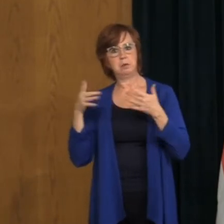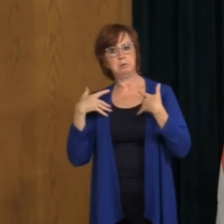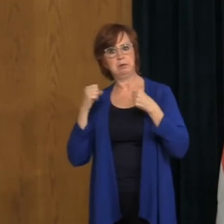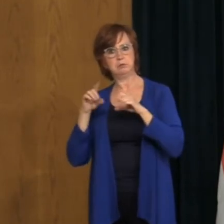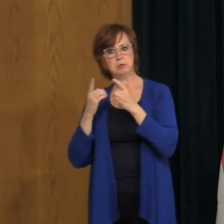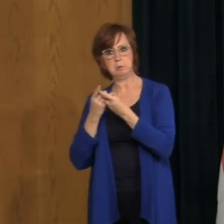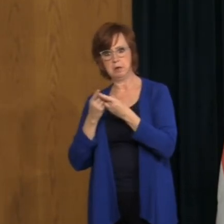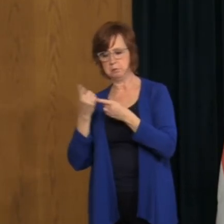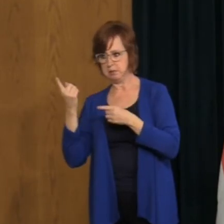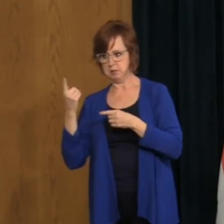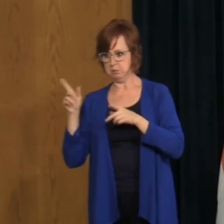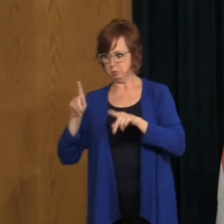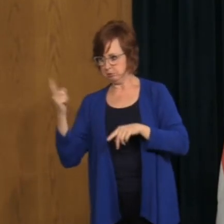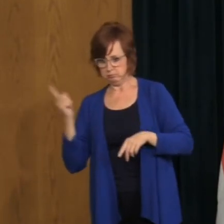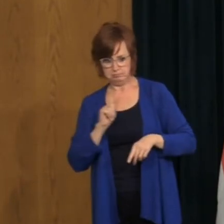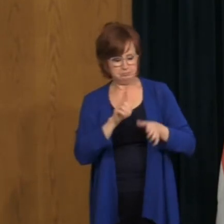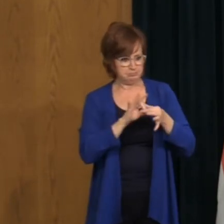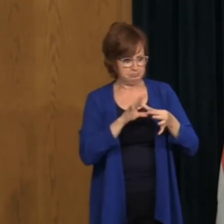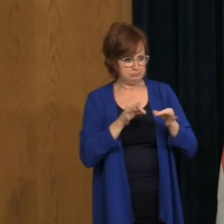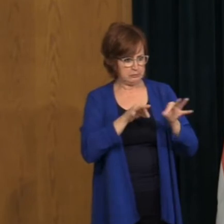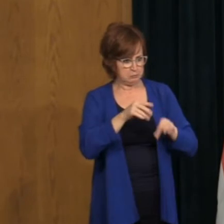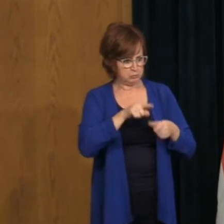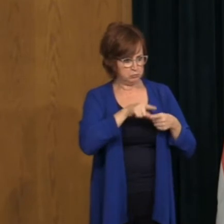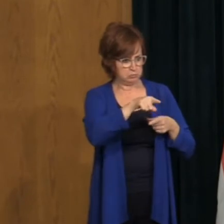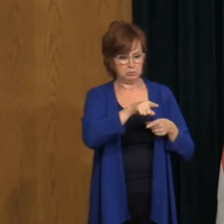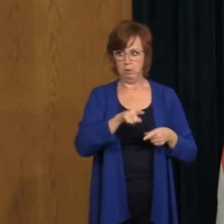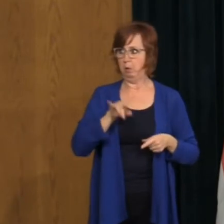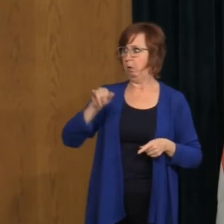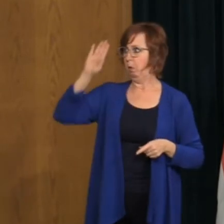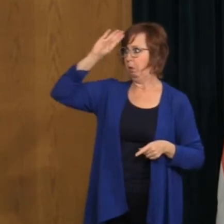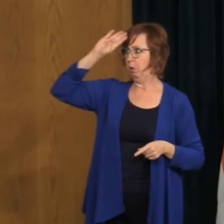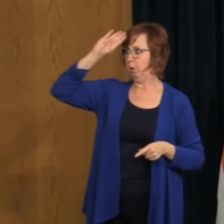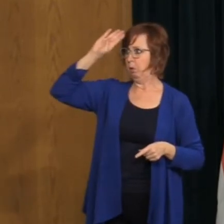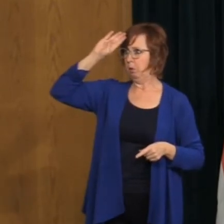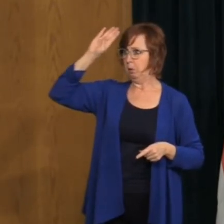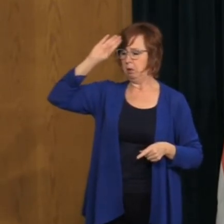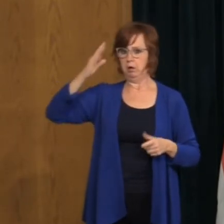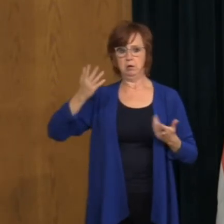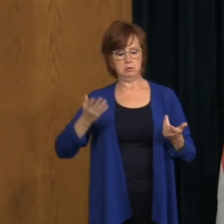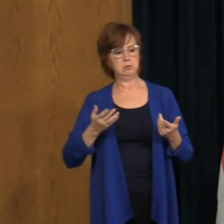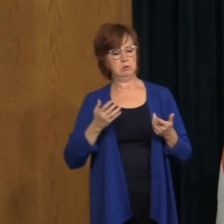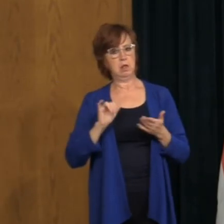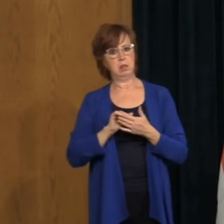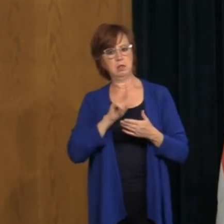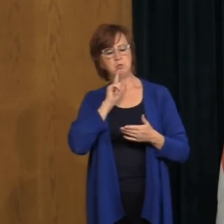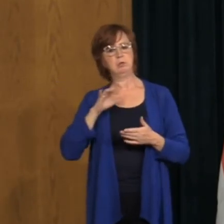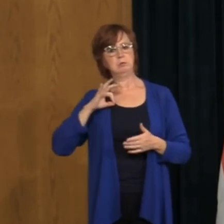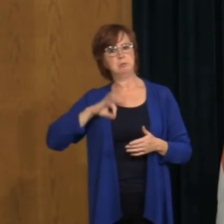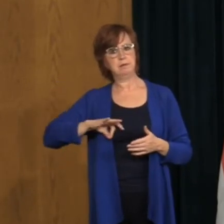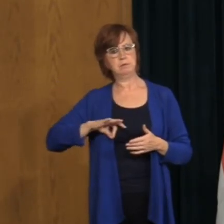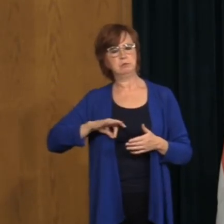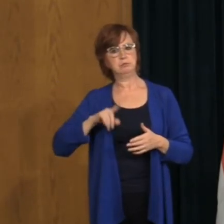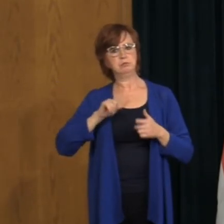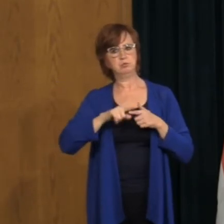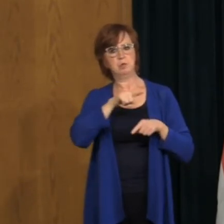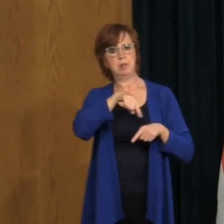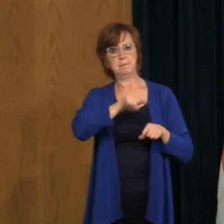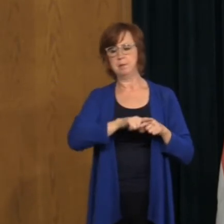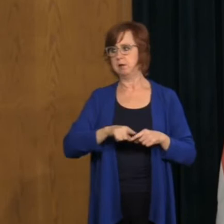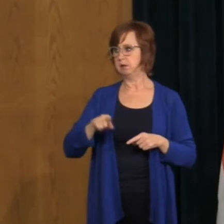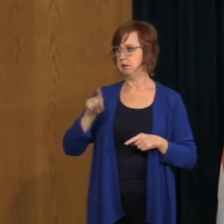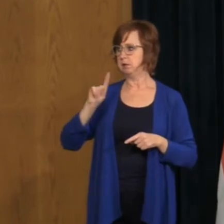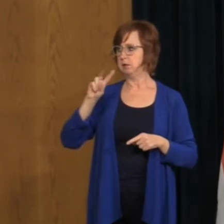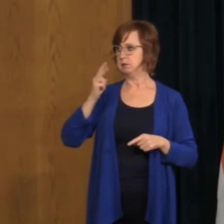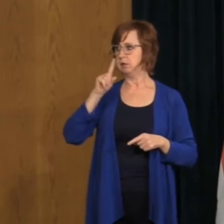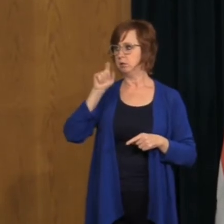been effective in ensuring that we are able to continue to reduce the spread of COVID-19. Do you have a follow-up